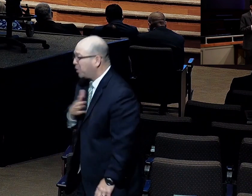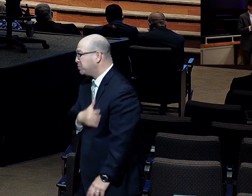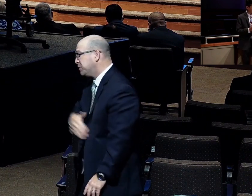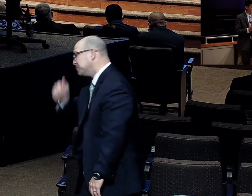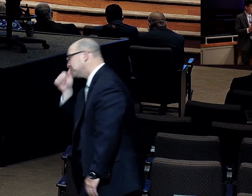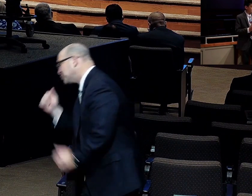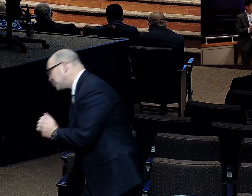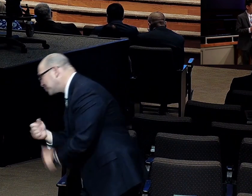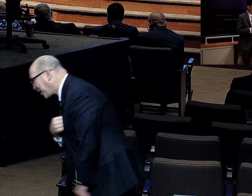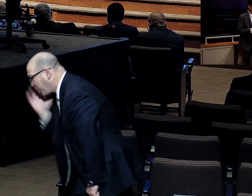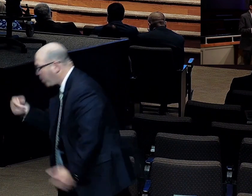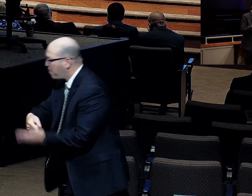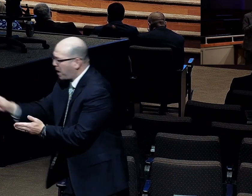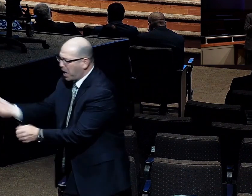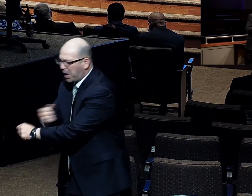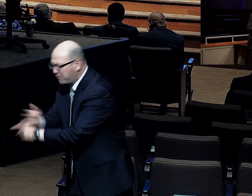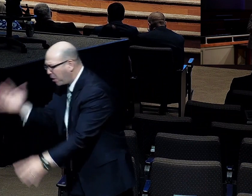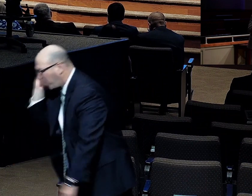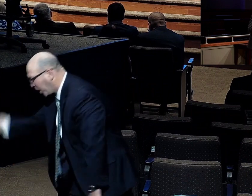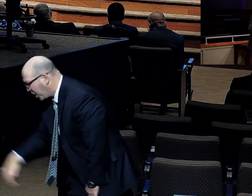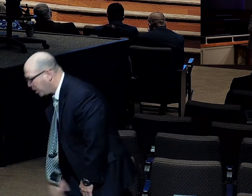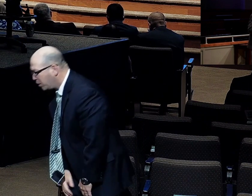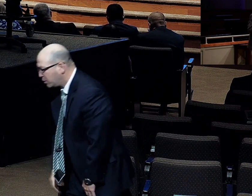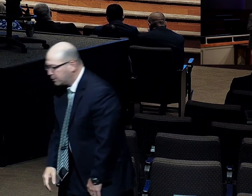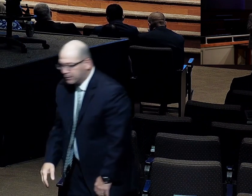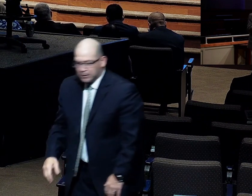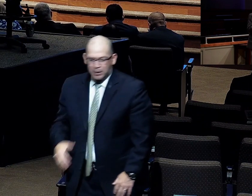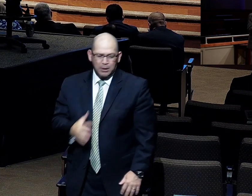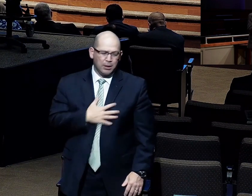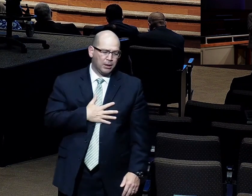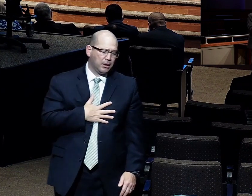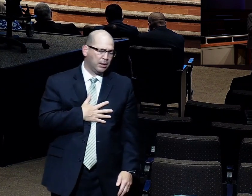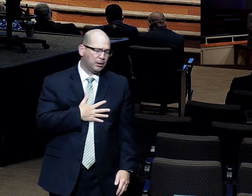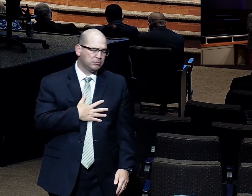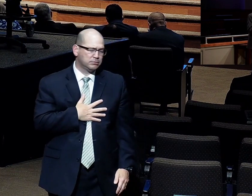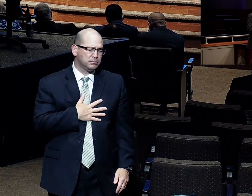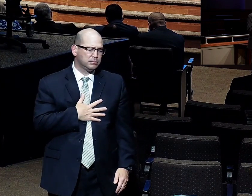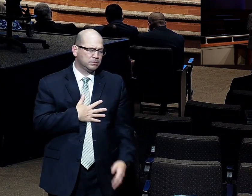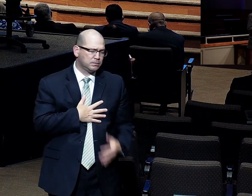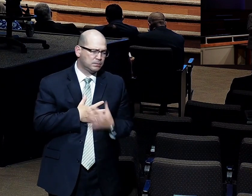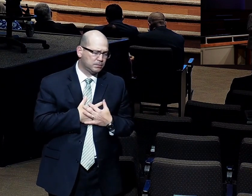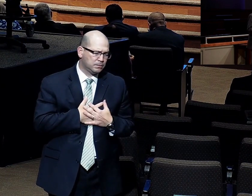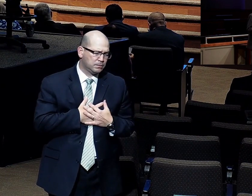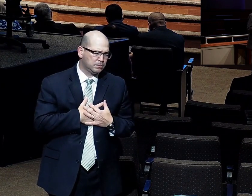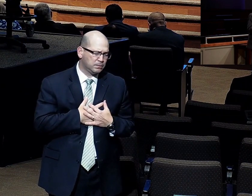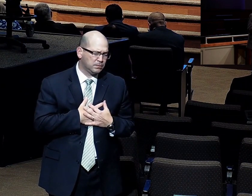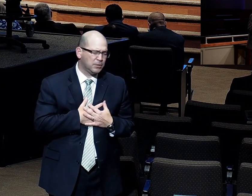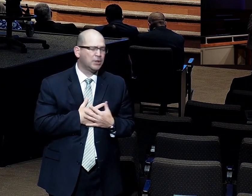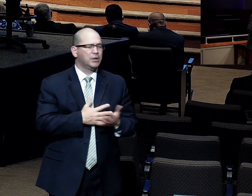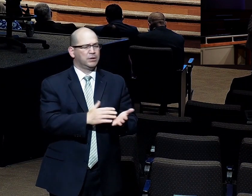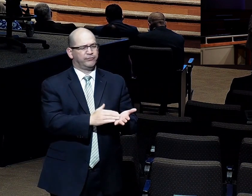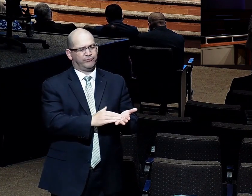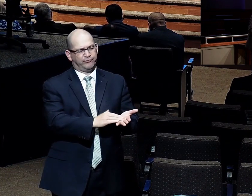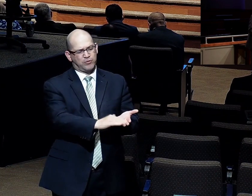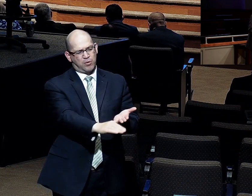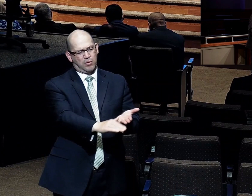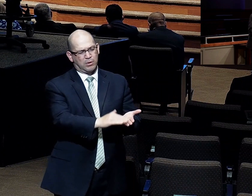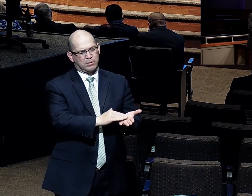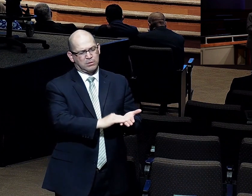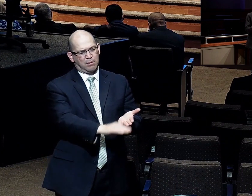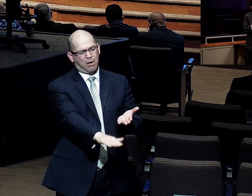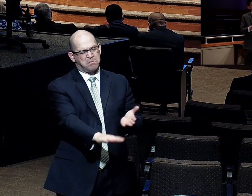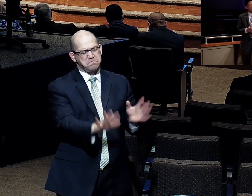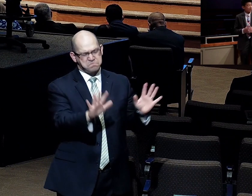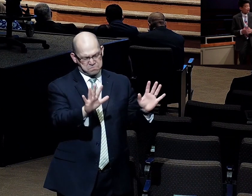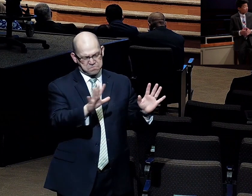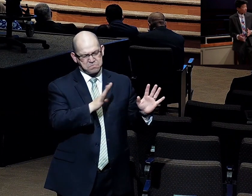I will pay thee all. Then the Lord of that servant was moved with compassion and loosed him and forgave him the debt. But